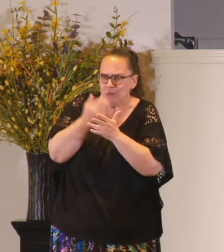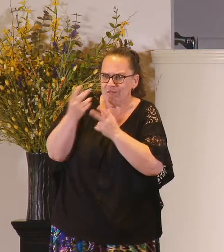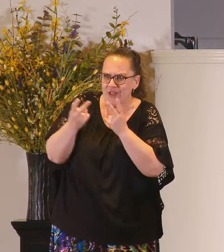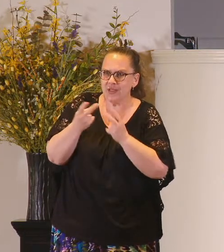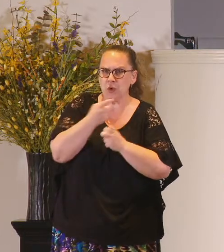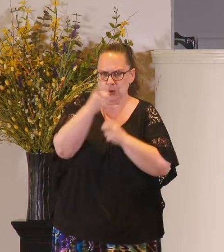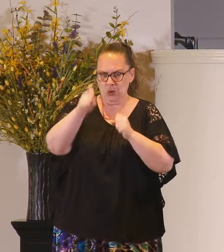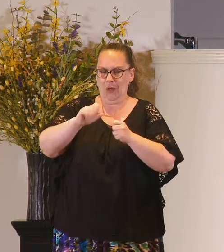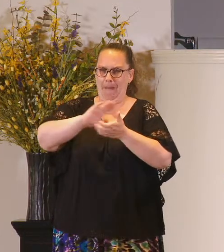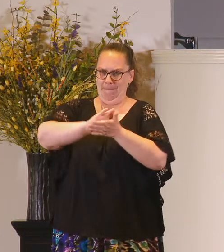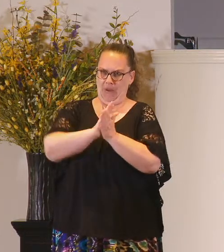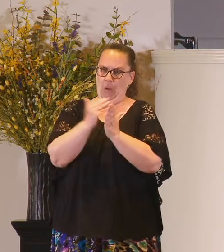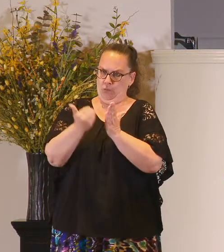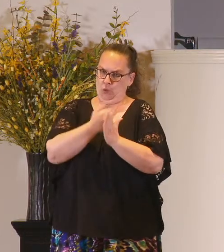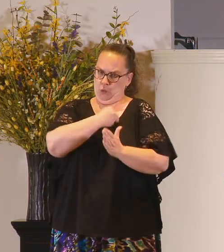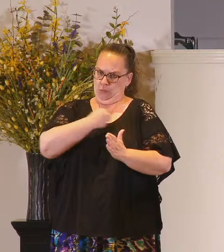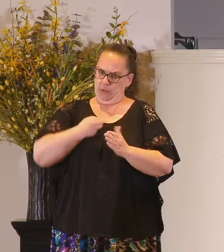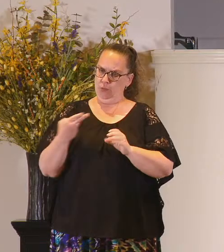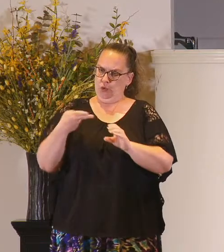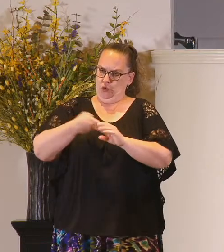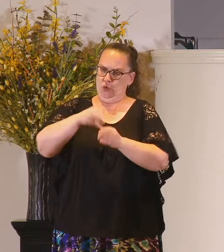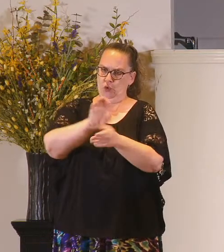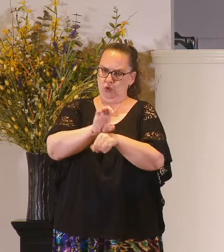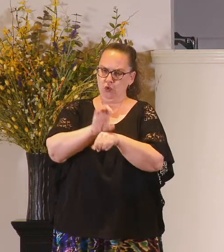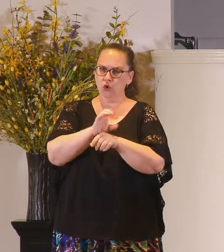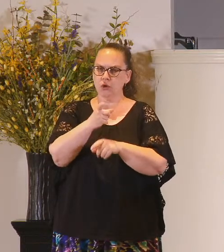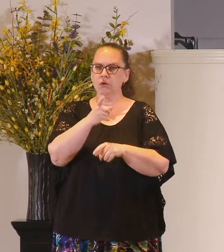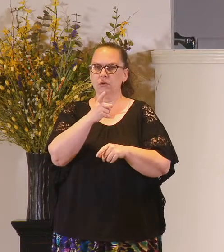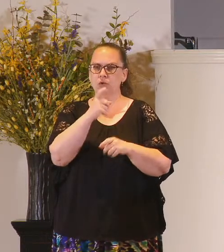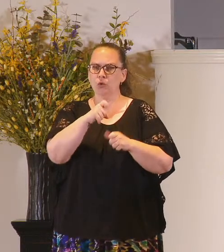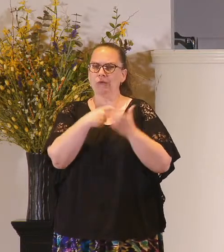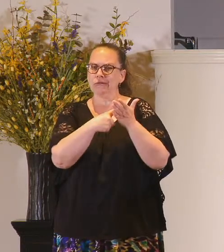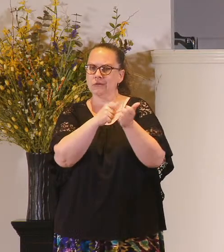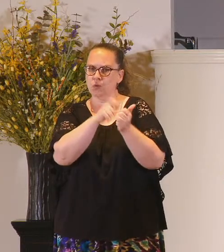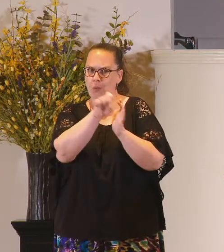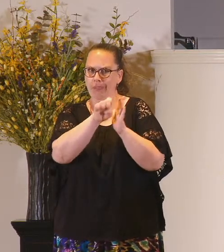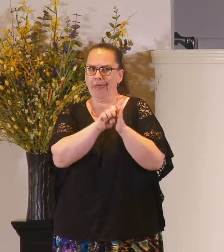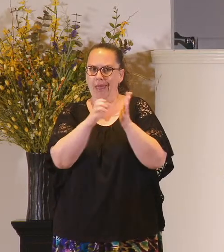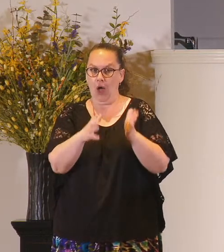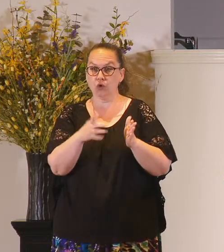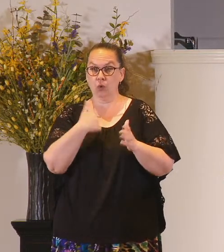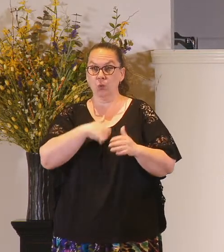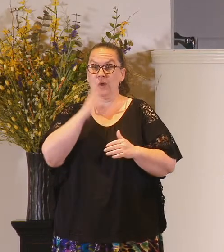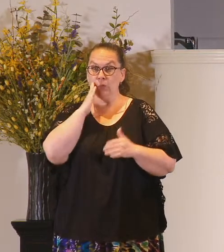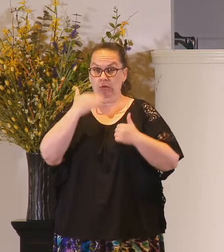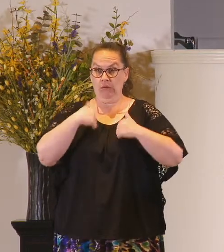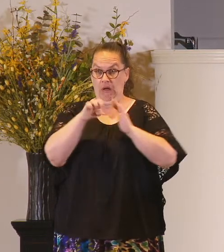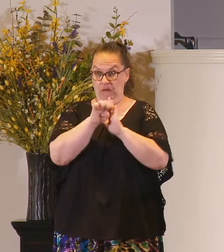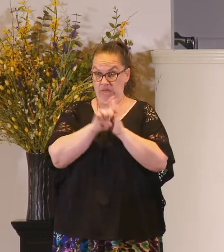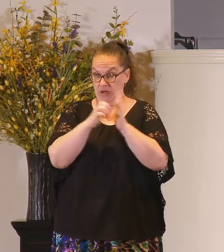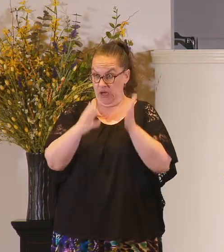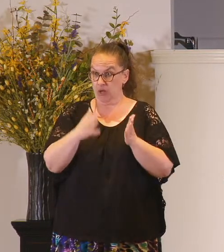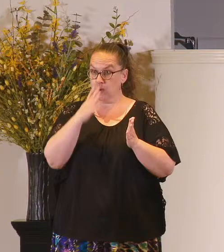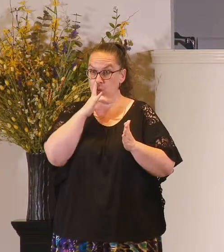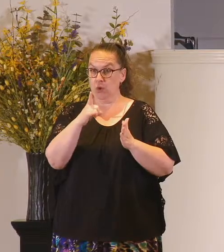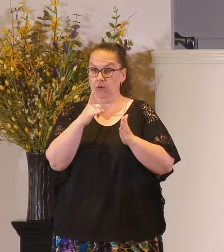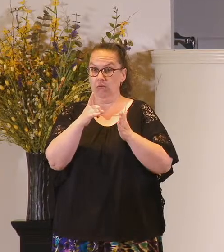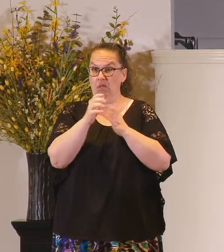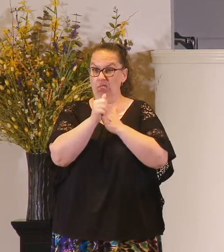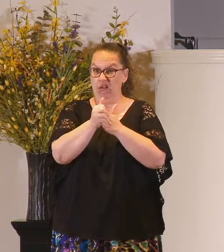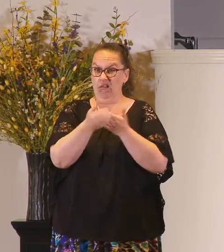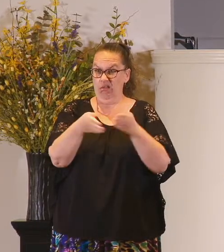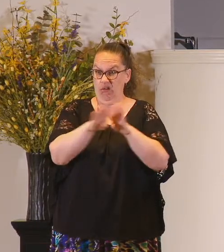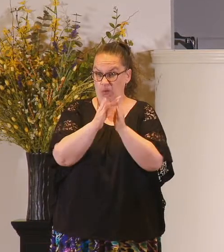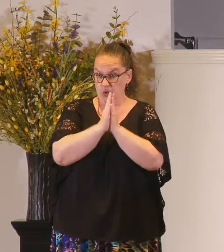can become a member of this church. And what you need to do is go talk to one of our elders. And we'll have an elder who will lead the closing prayer